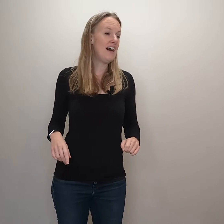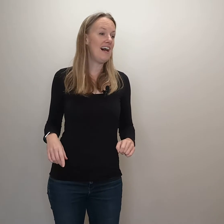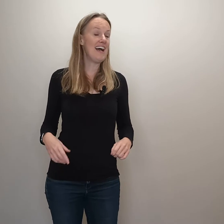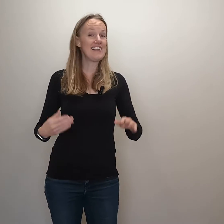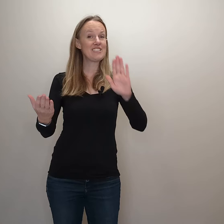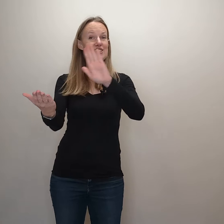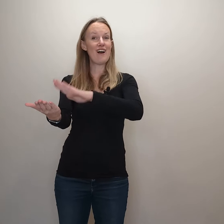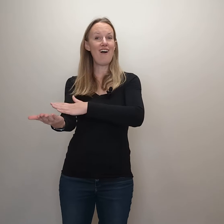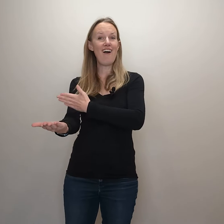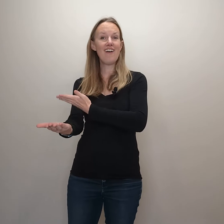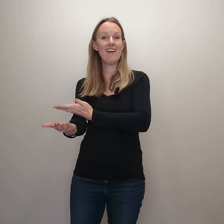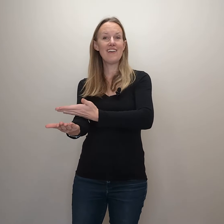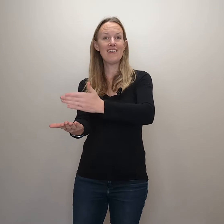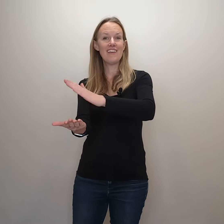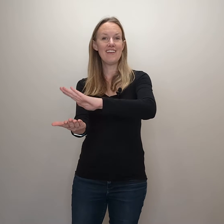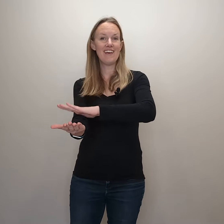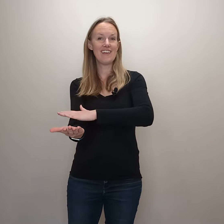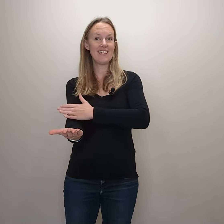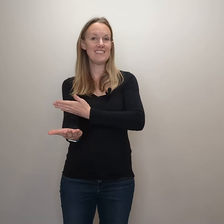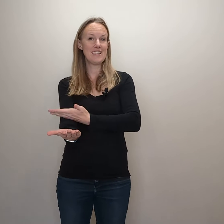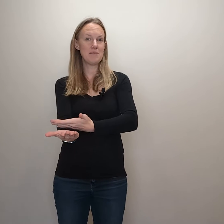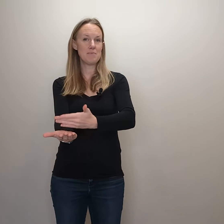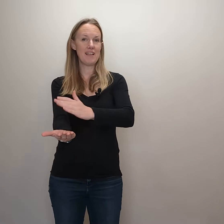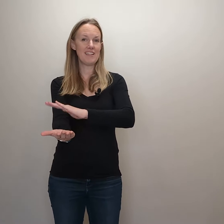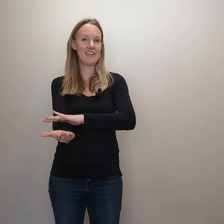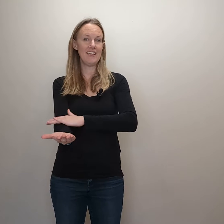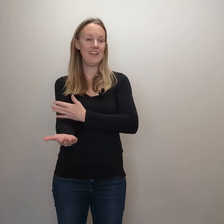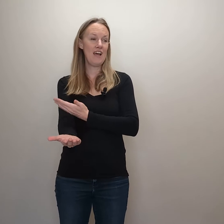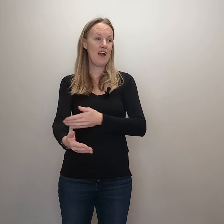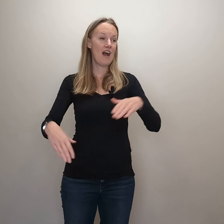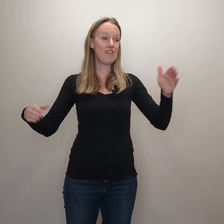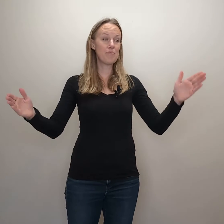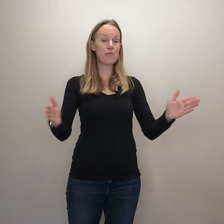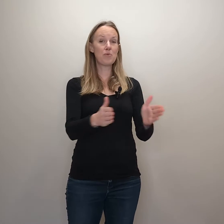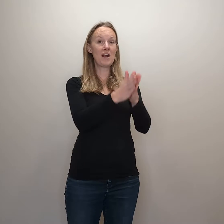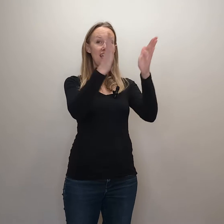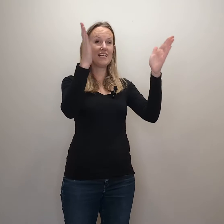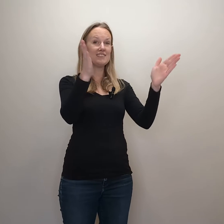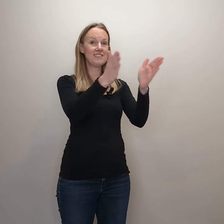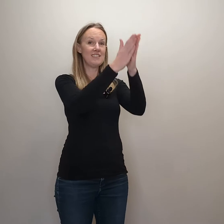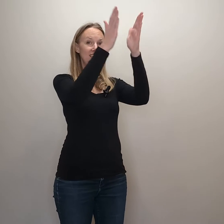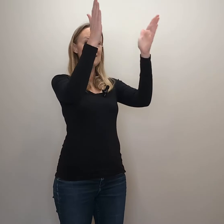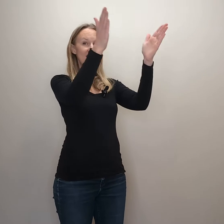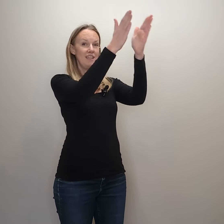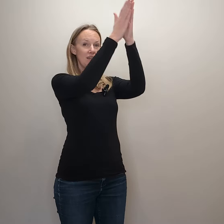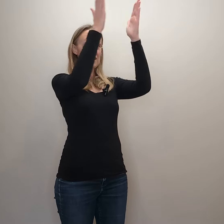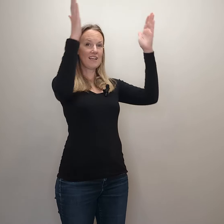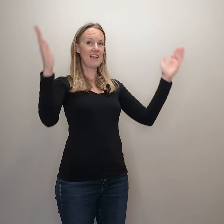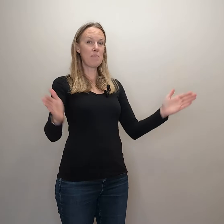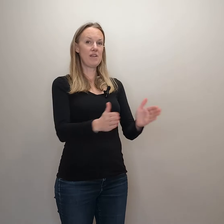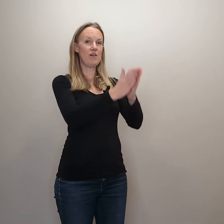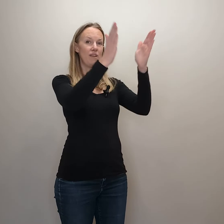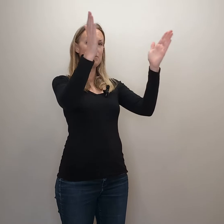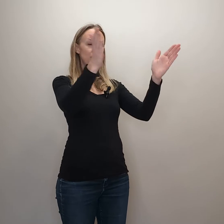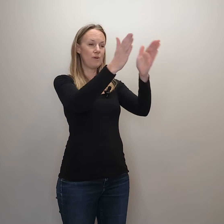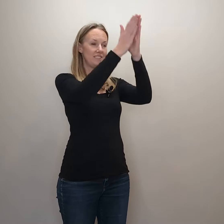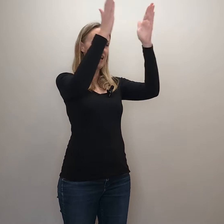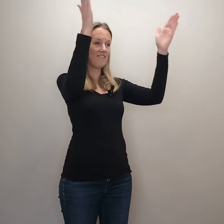A song, again, is same as melody, of praise, clapping going up towards